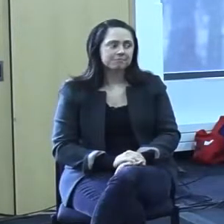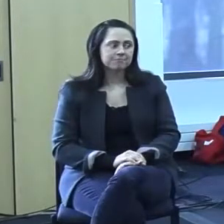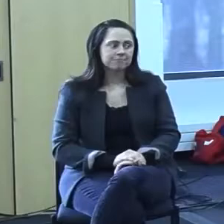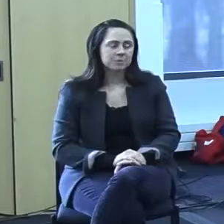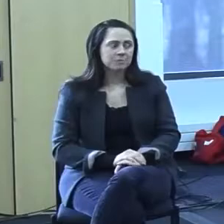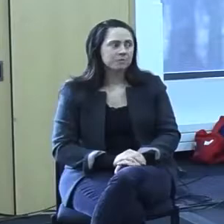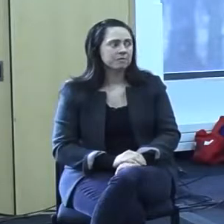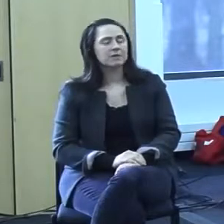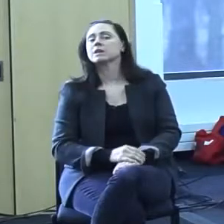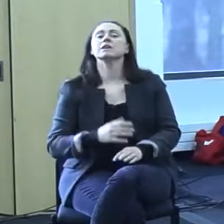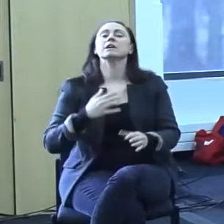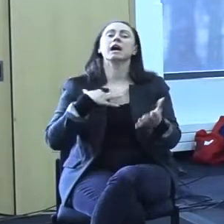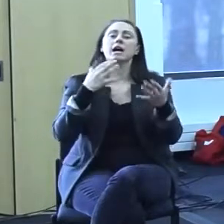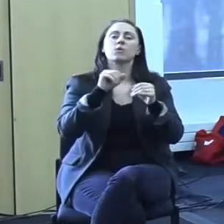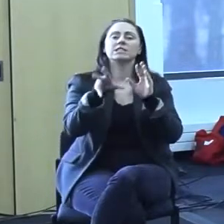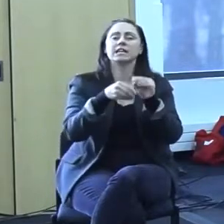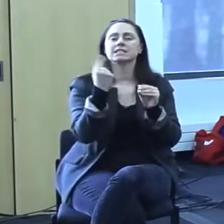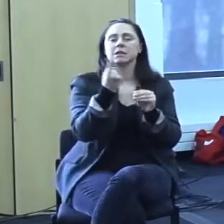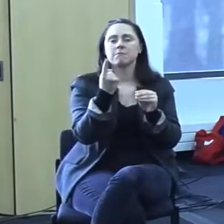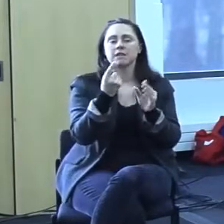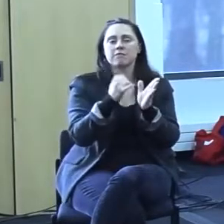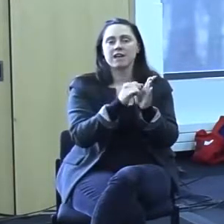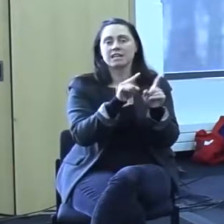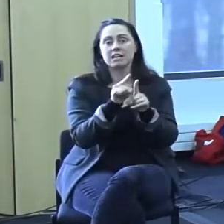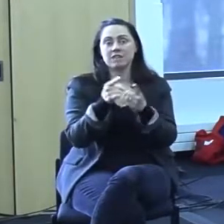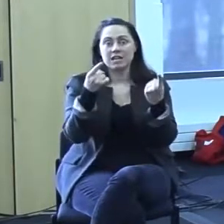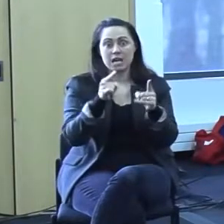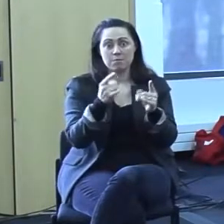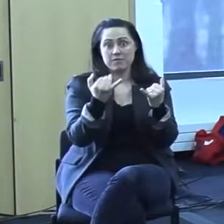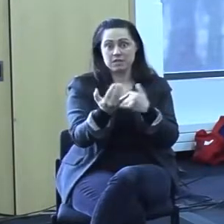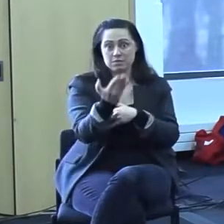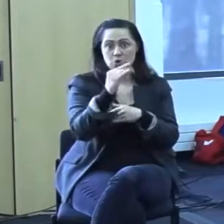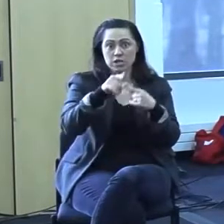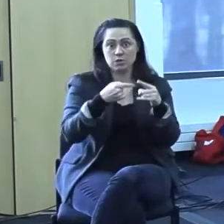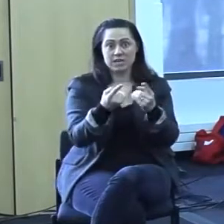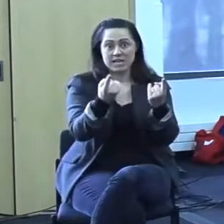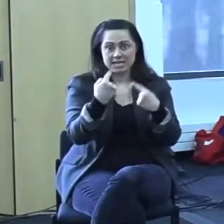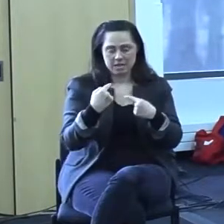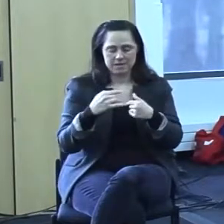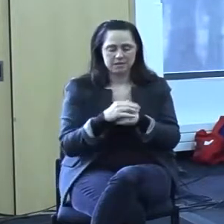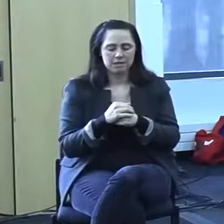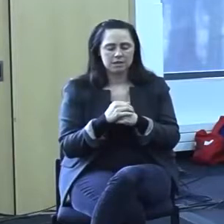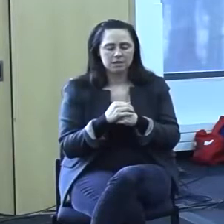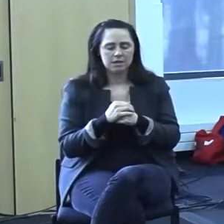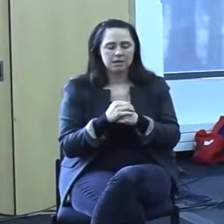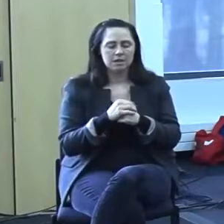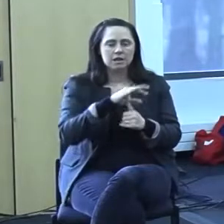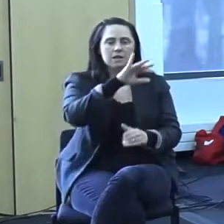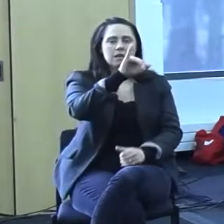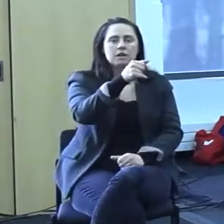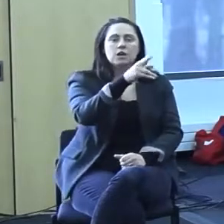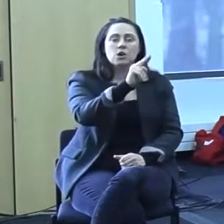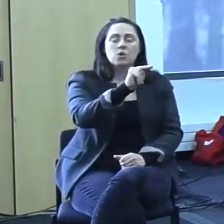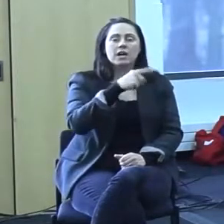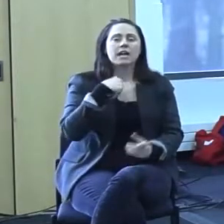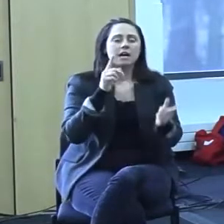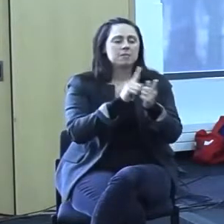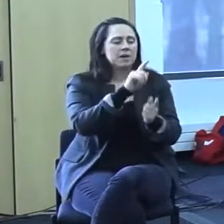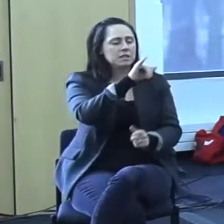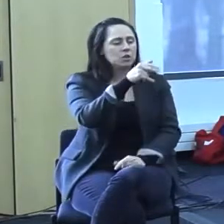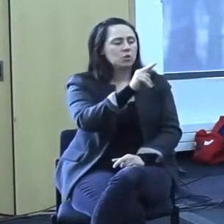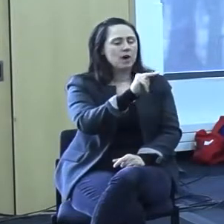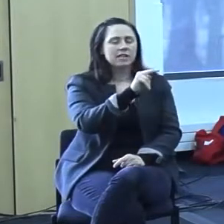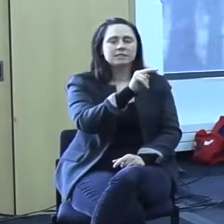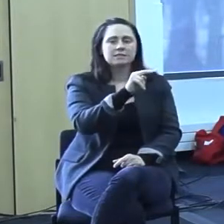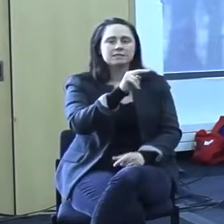So I would like to add something that even happened this morning when I came in. I met Juan at